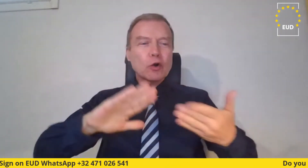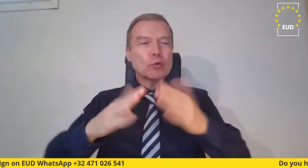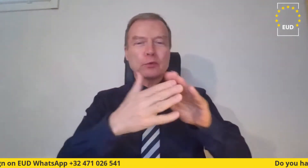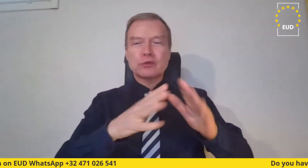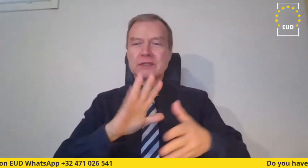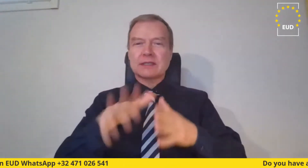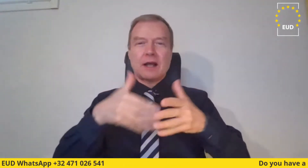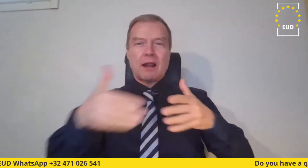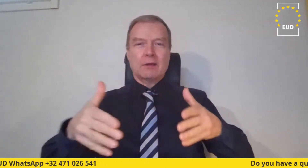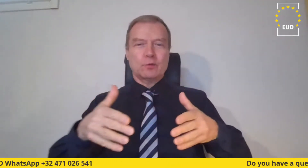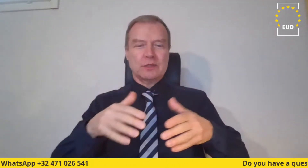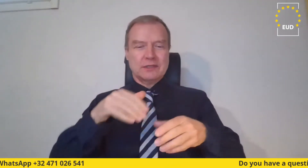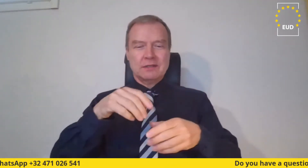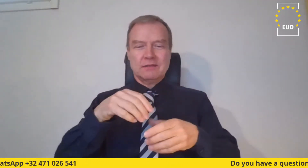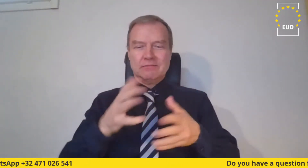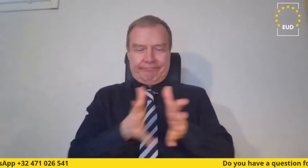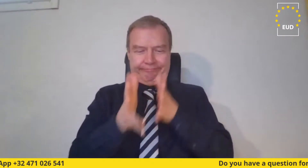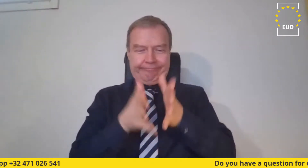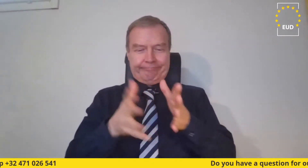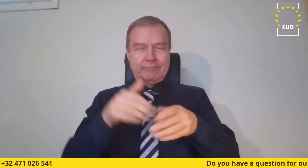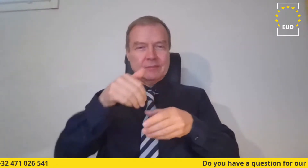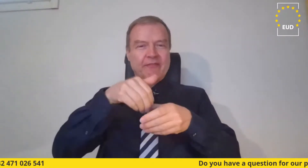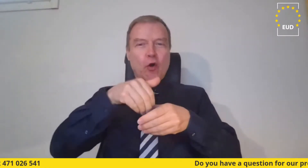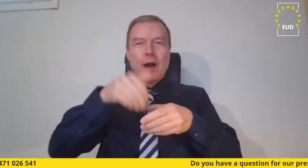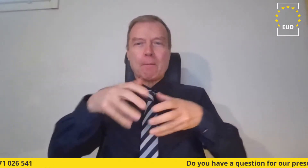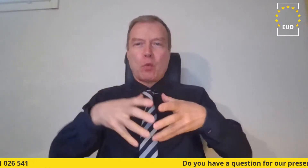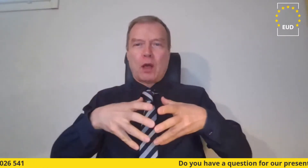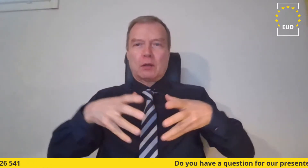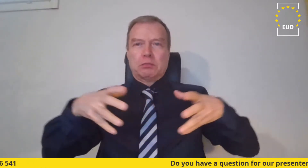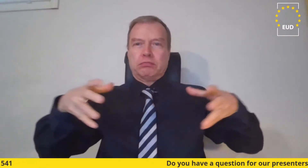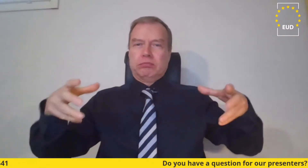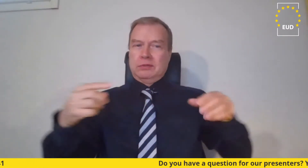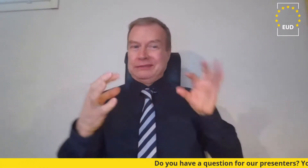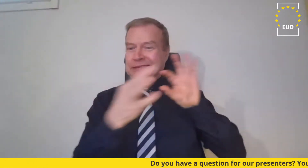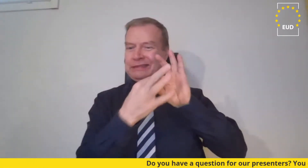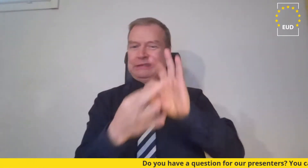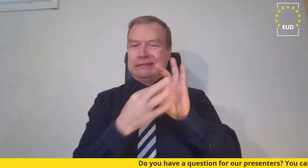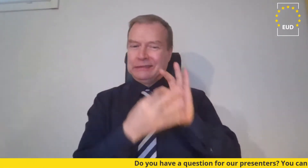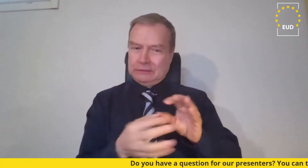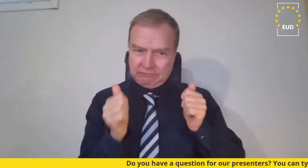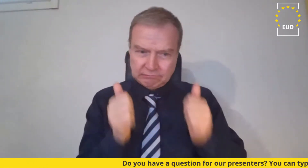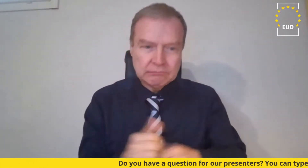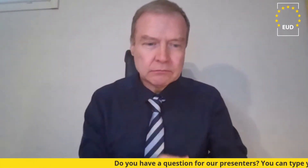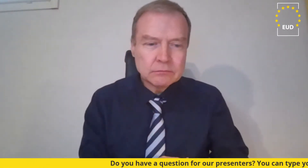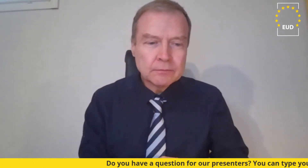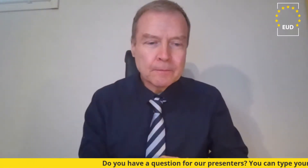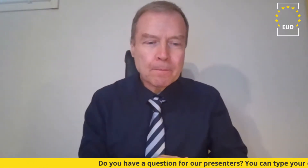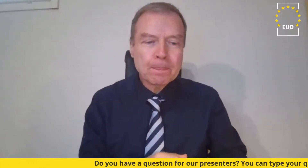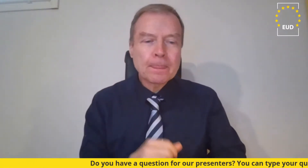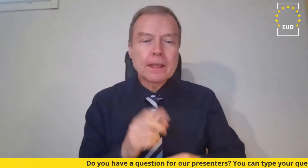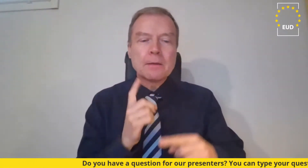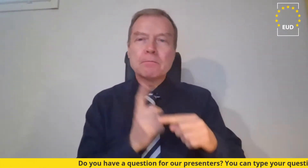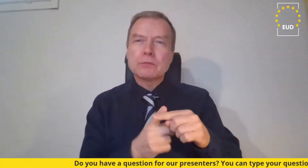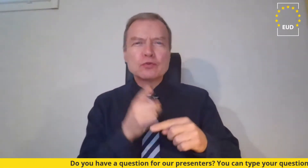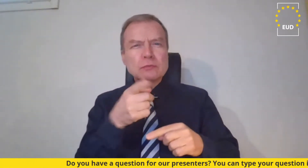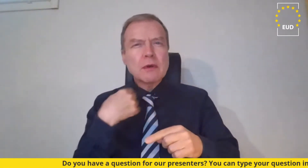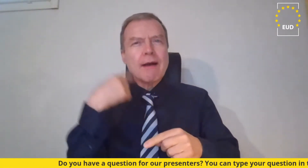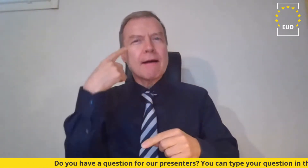Also, you need to be aware of the fact that you are part of the expansion of